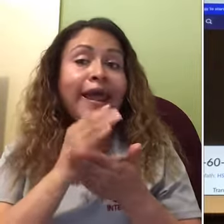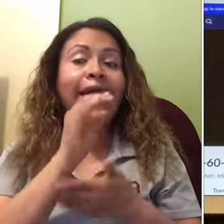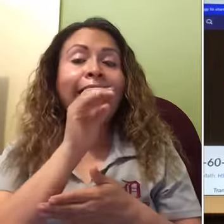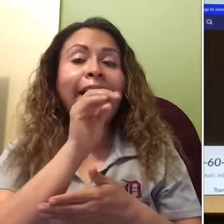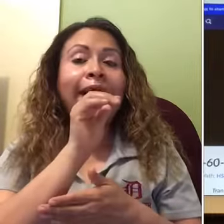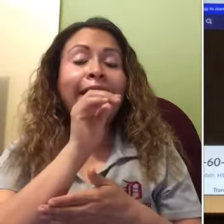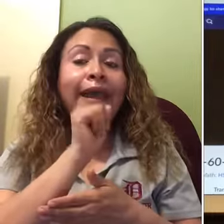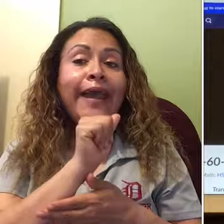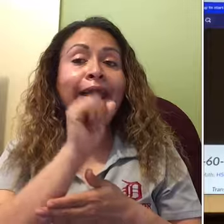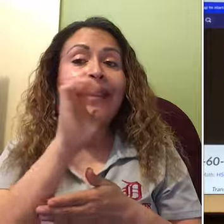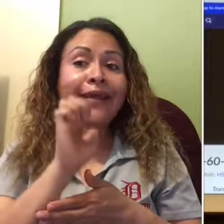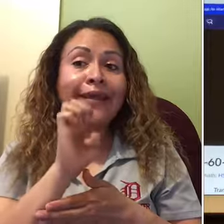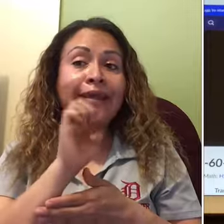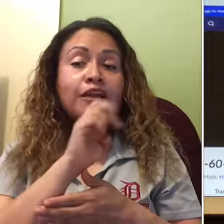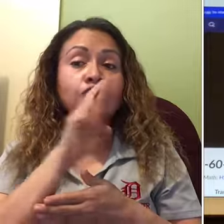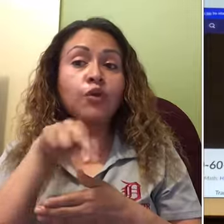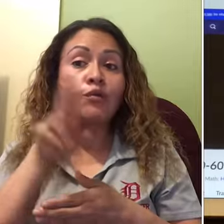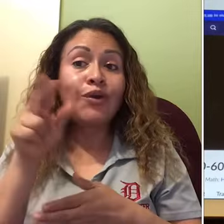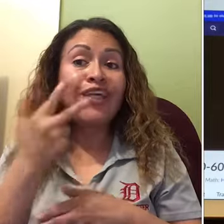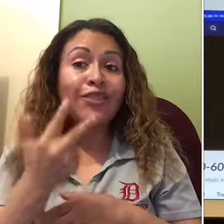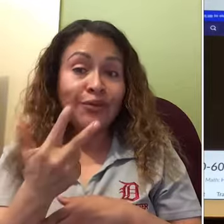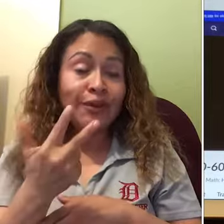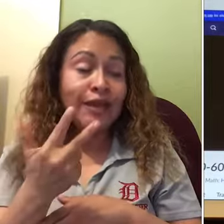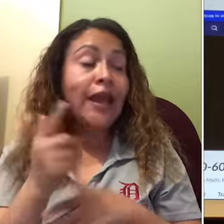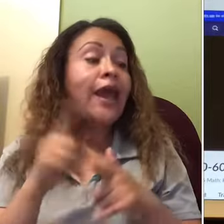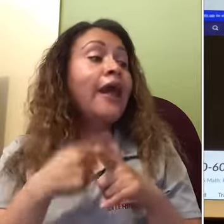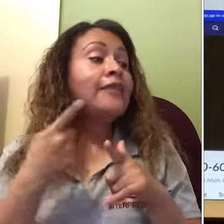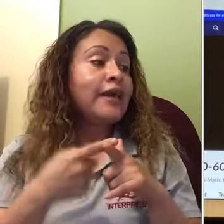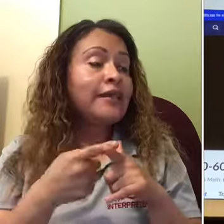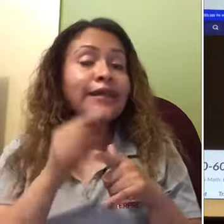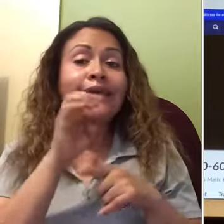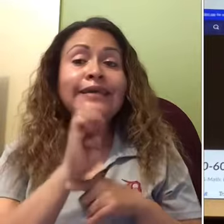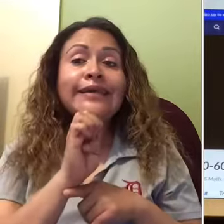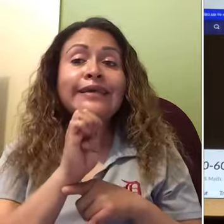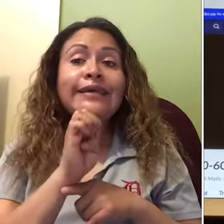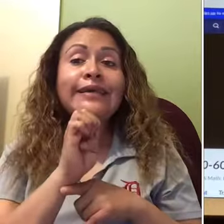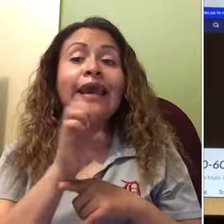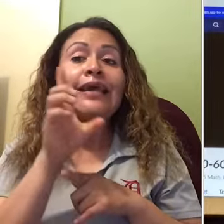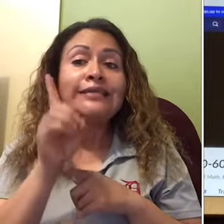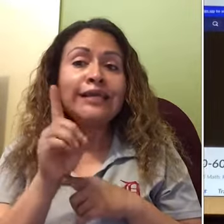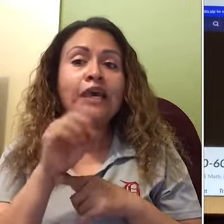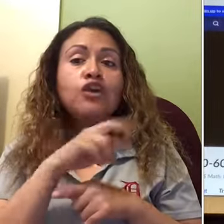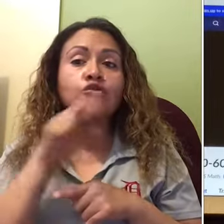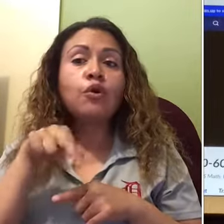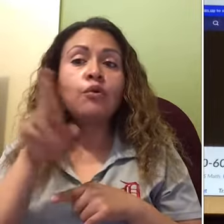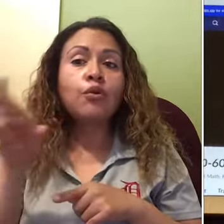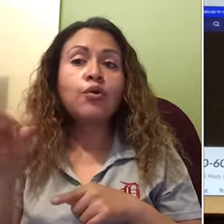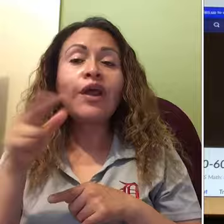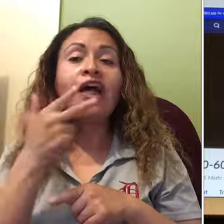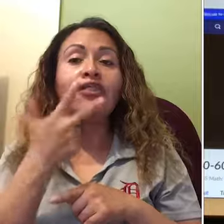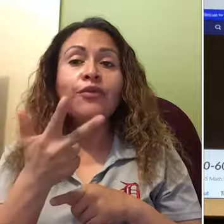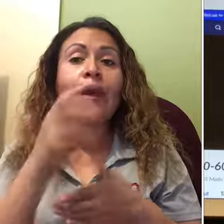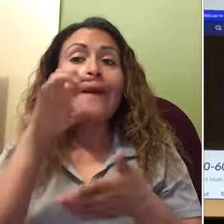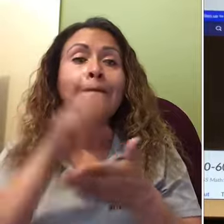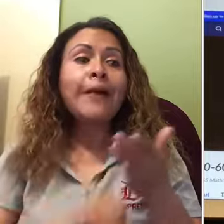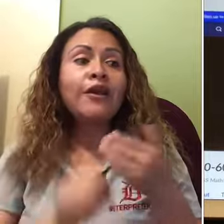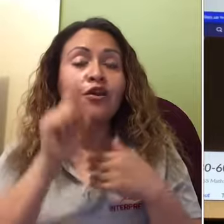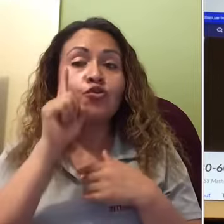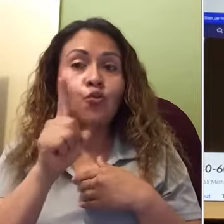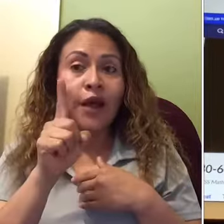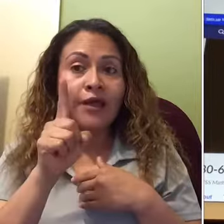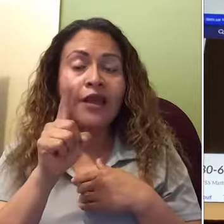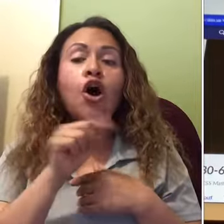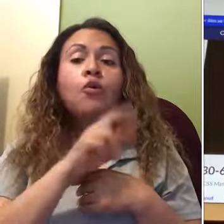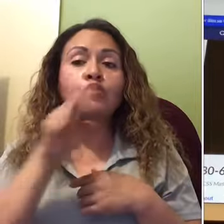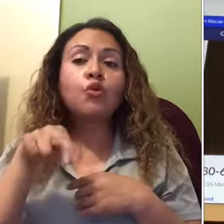1 over the square root of 3, then this length right over here, ED, is going to be square root of 3 minus 1 over the square root of